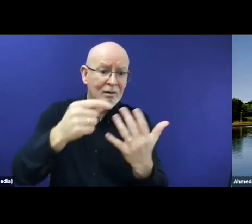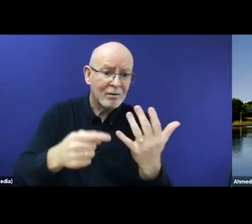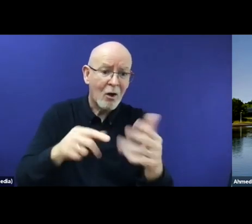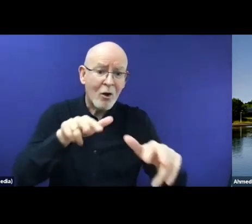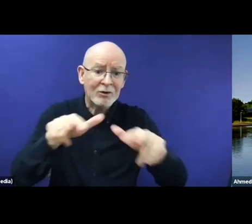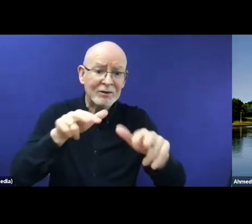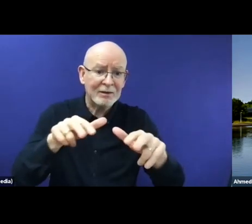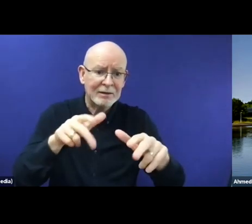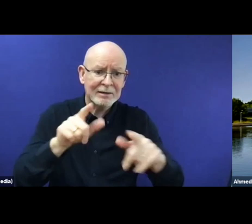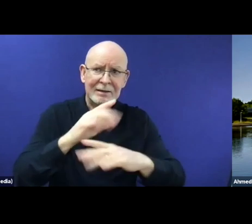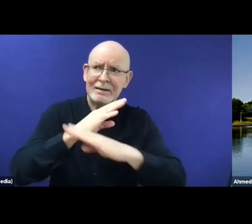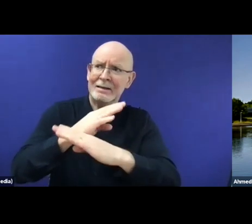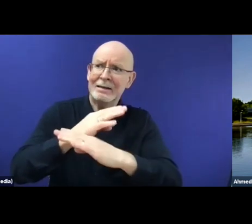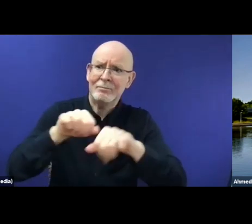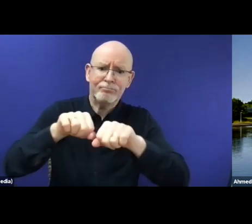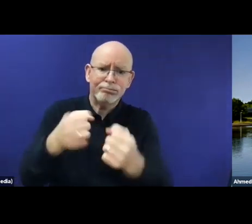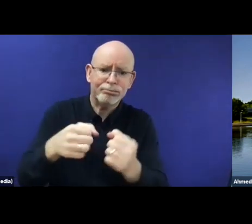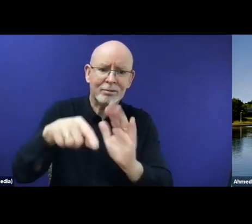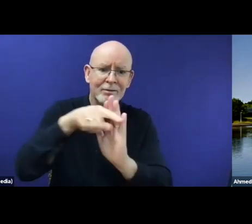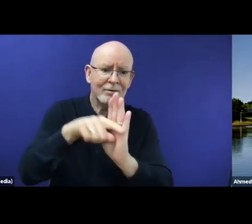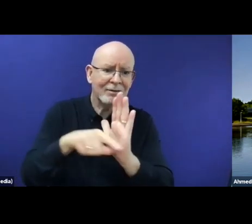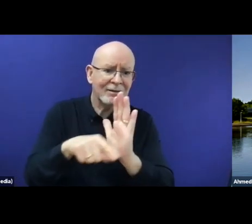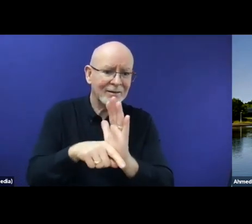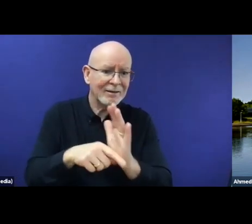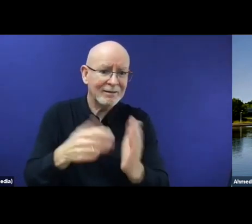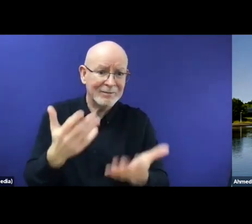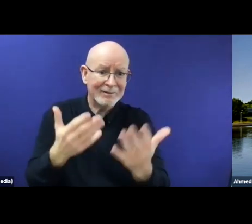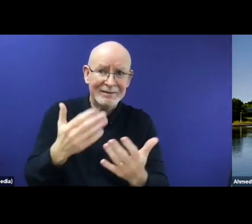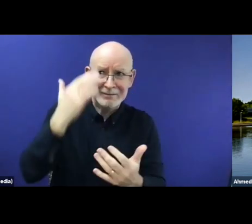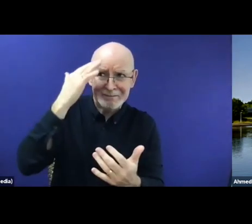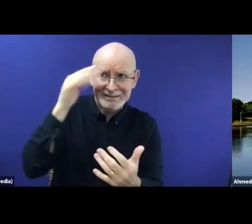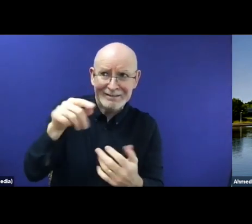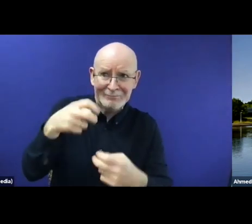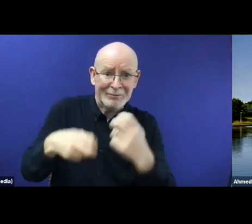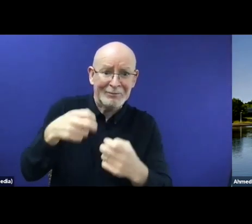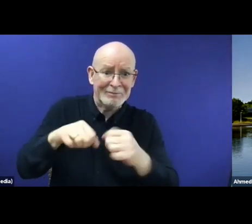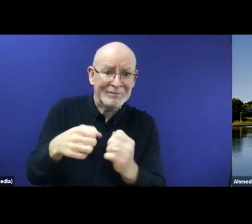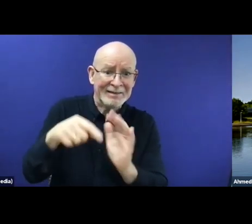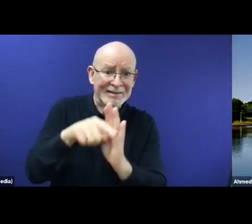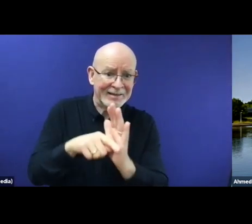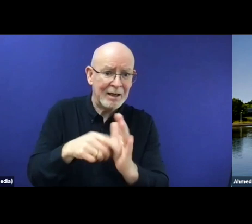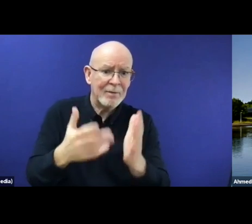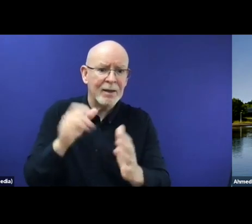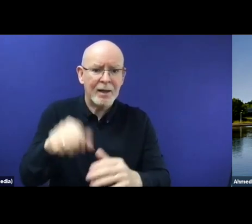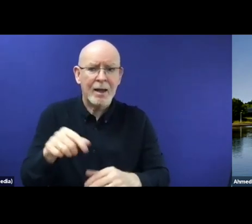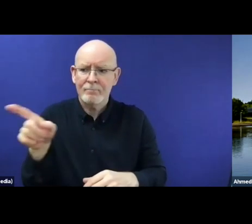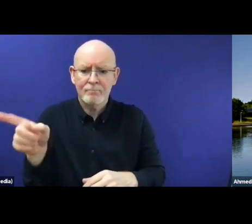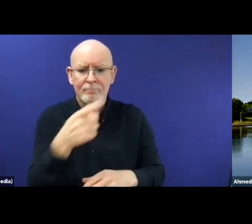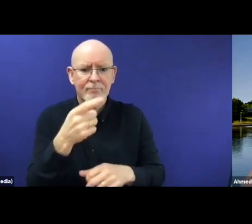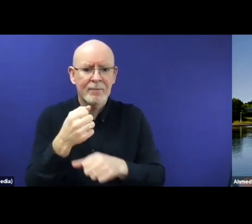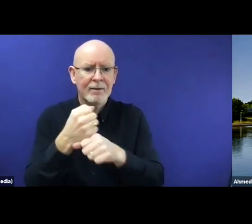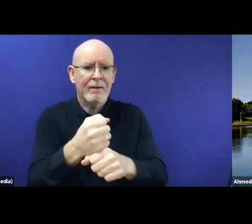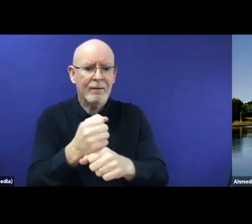issue, and to highlight emerging and existing obstacles to human rights via thematic studies analysis. And all of